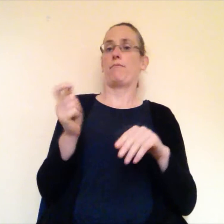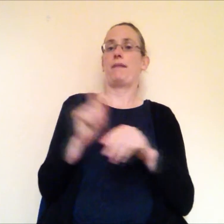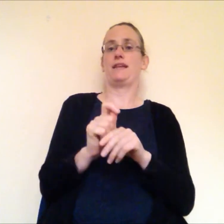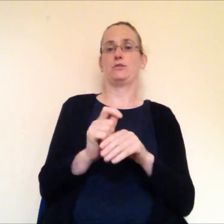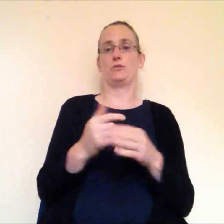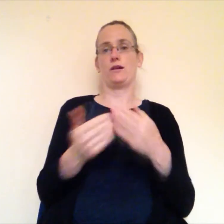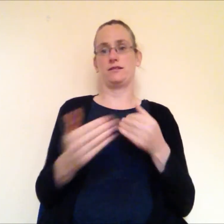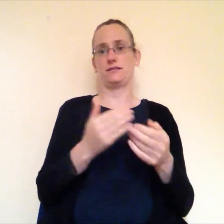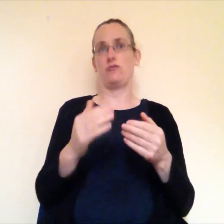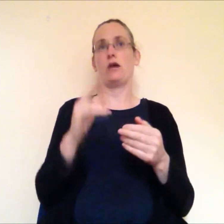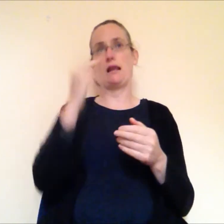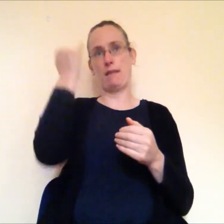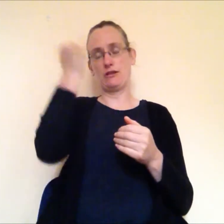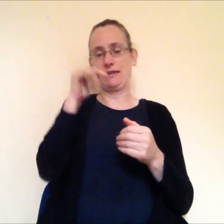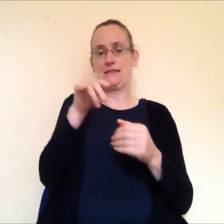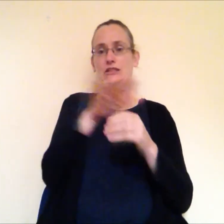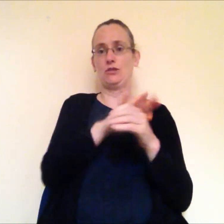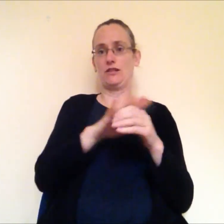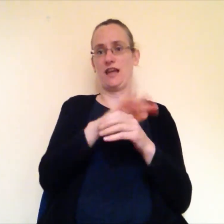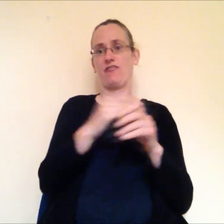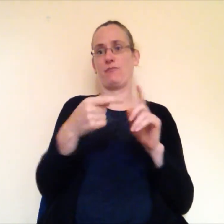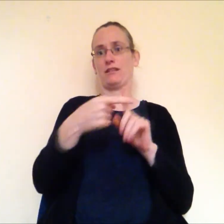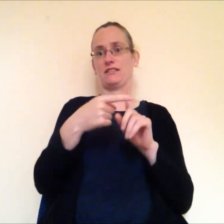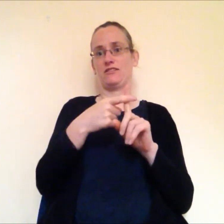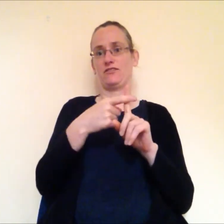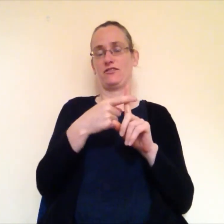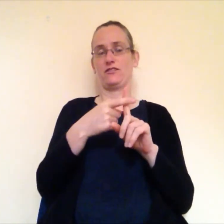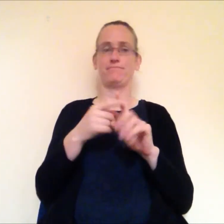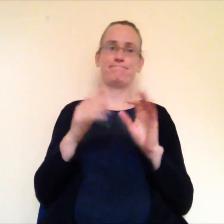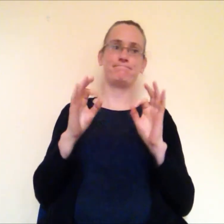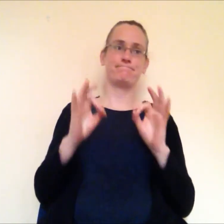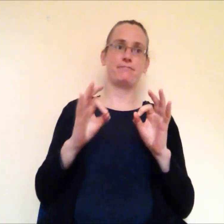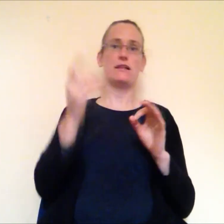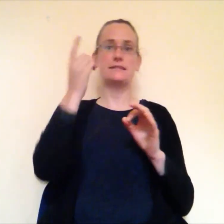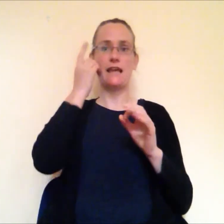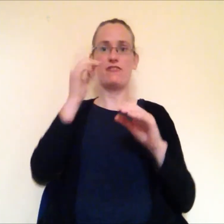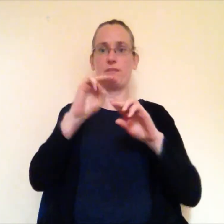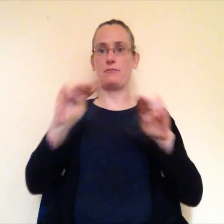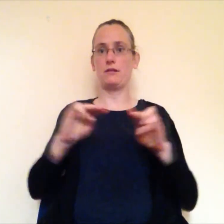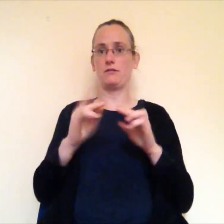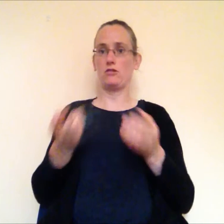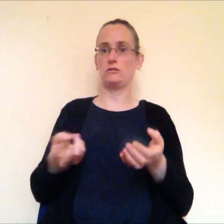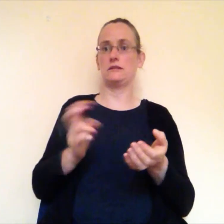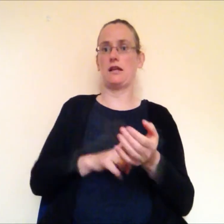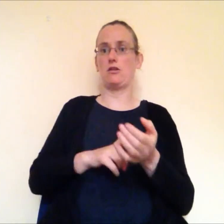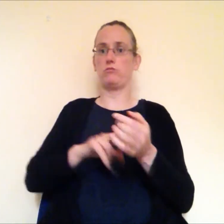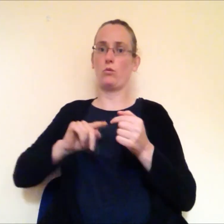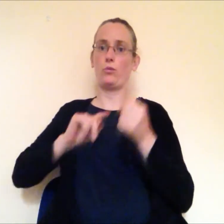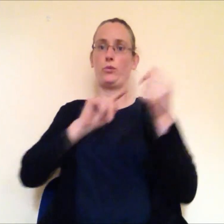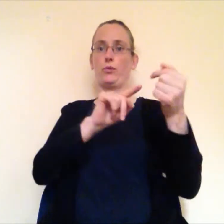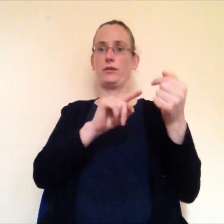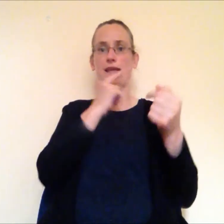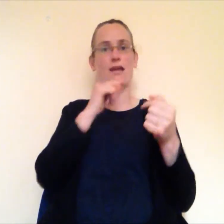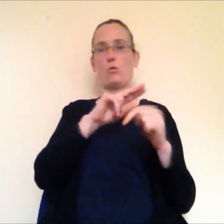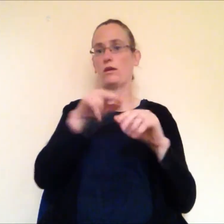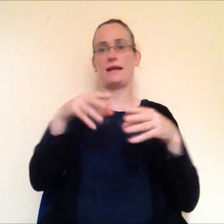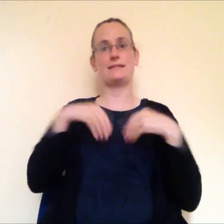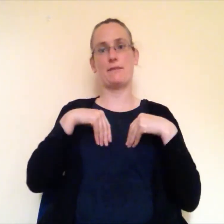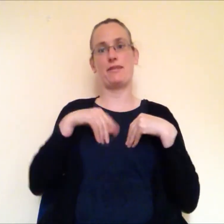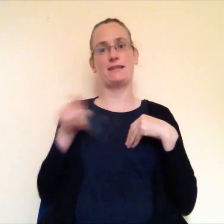can imagine that there's a silver lining, is how deaf people have stood up and said, this is unacceptable. And deaf people who've never engaged in any sort